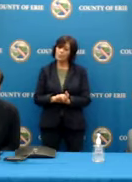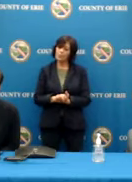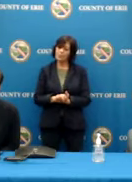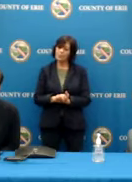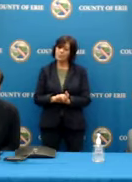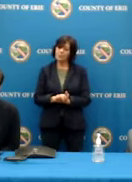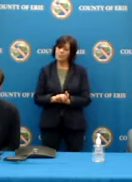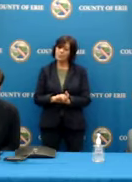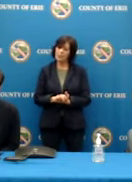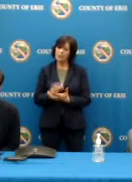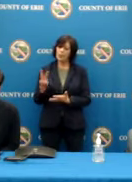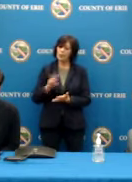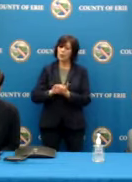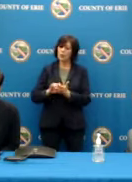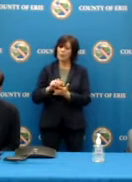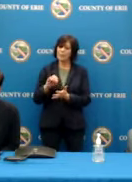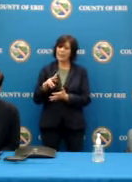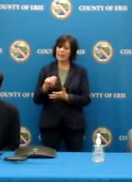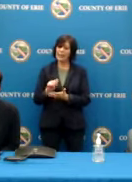on? Western New York Media?